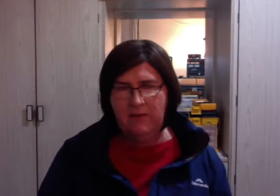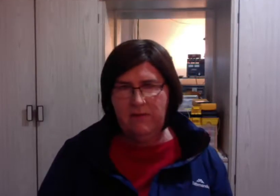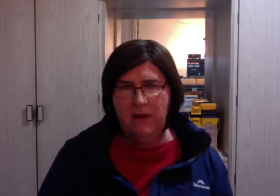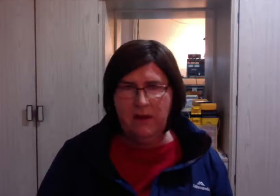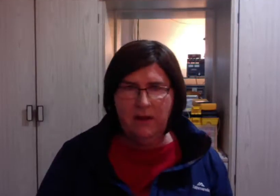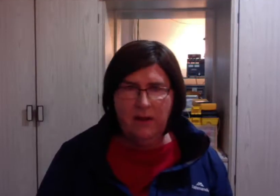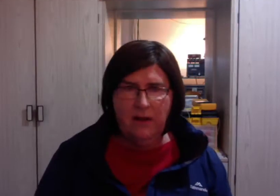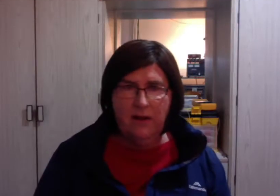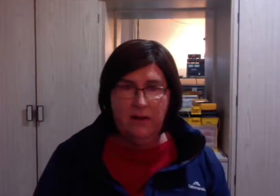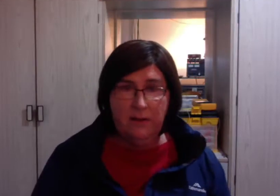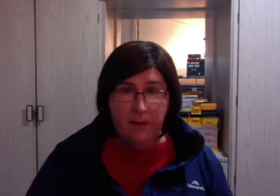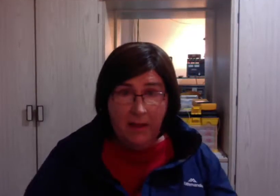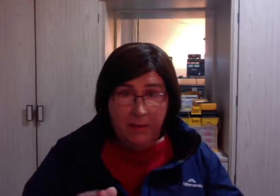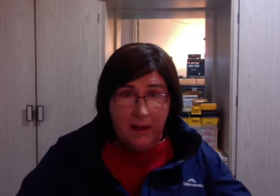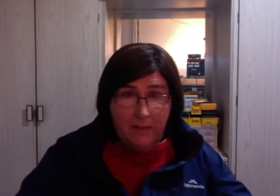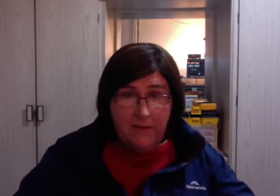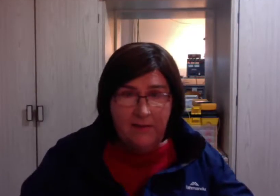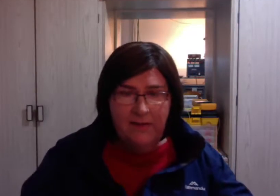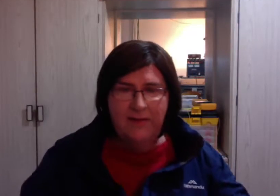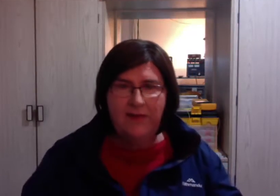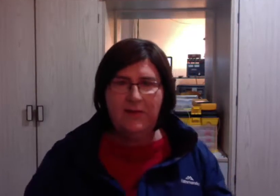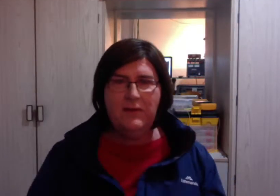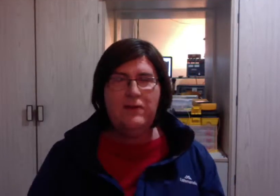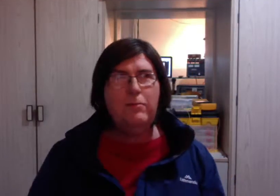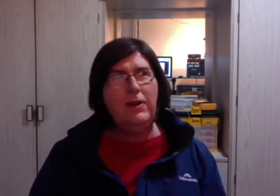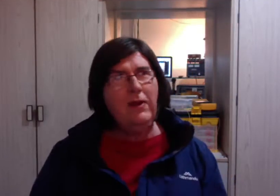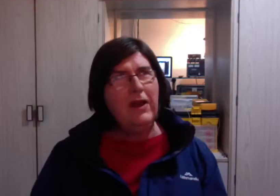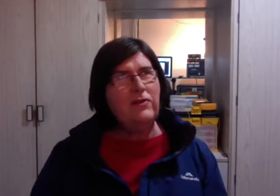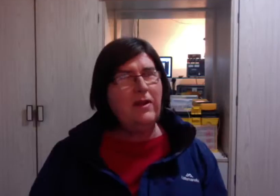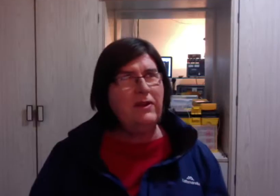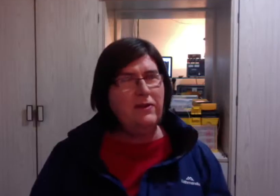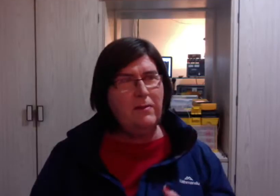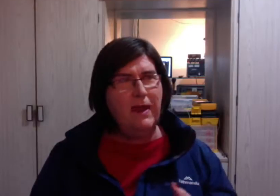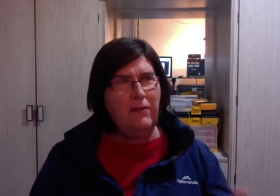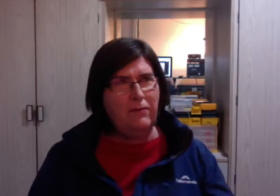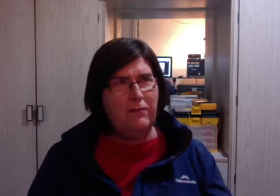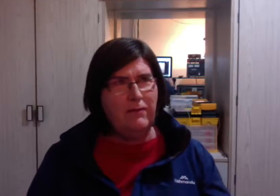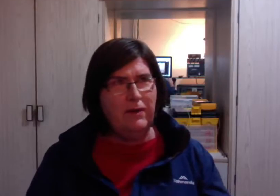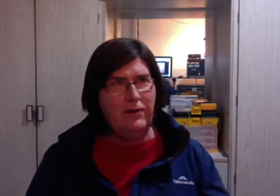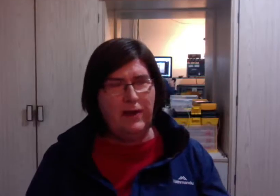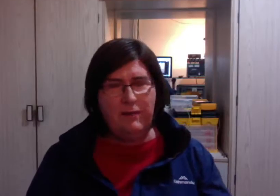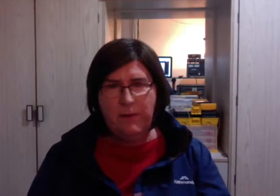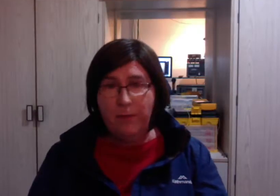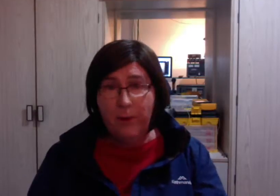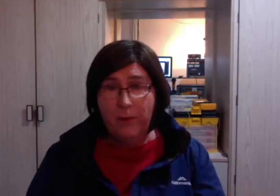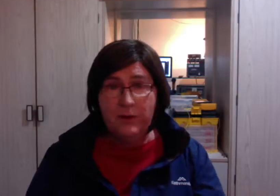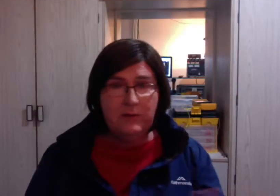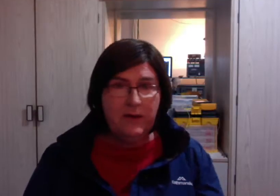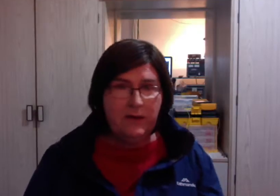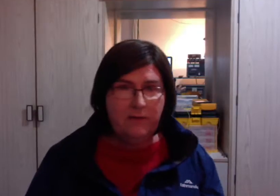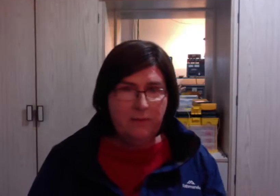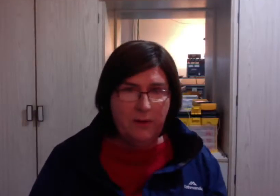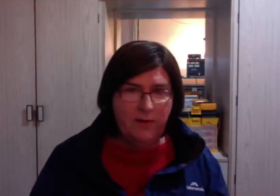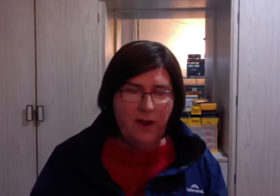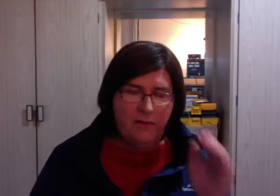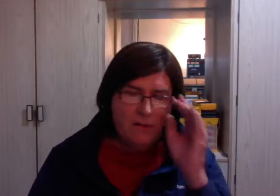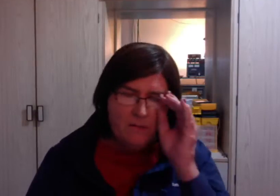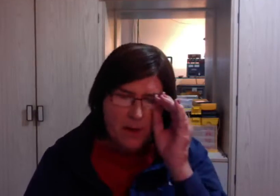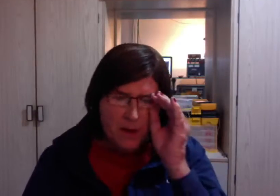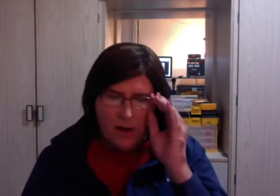River, the mouth that empties into the desert. So it's a bit like driving into the mouth of a river instead of in a boat, you're doing it in a four-wheel drive.